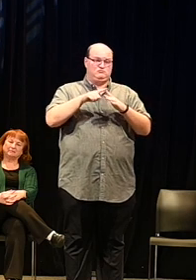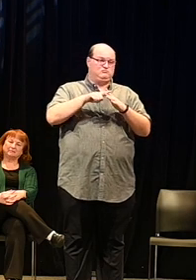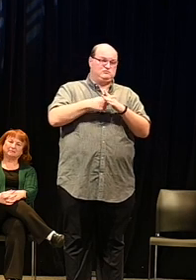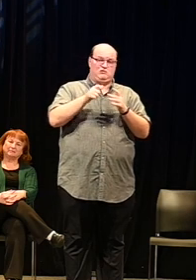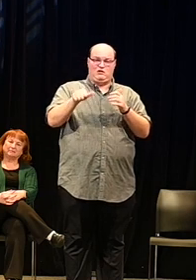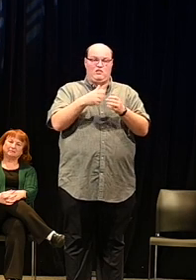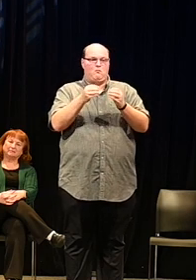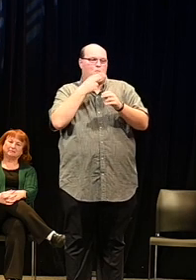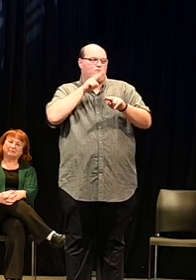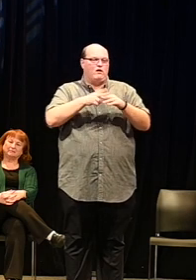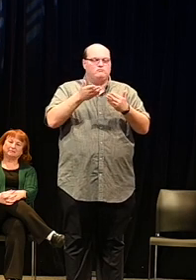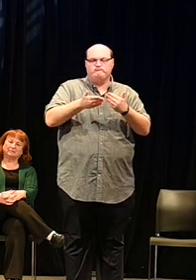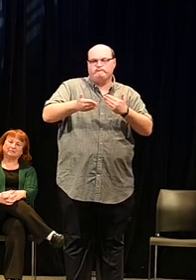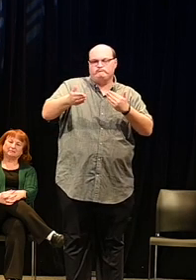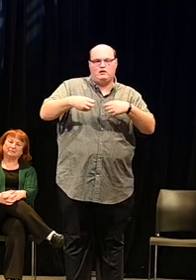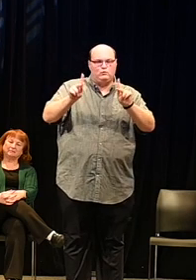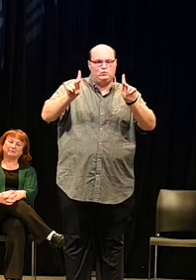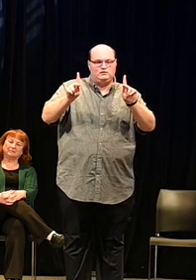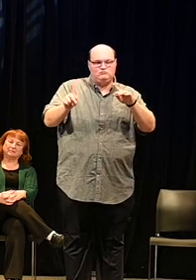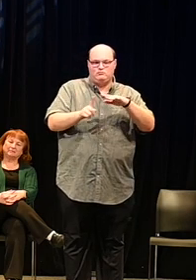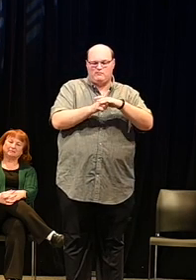other opportunities.